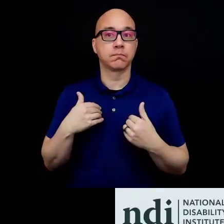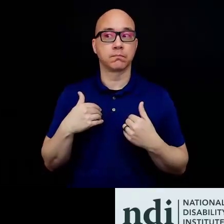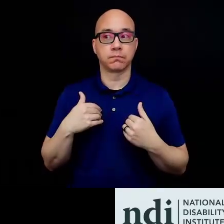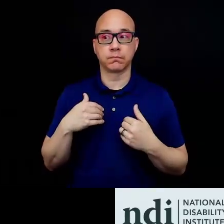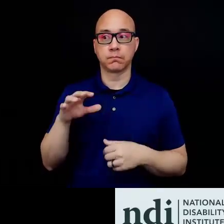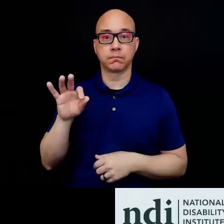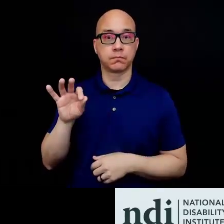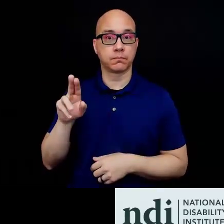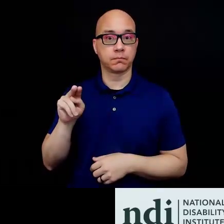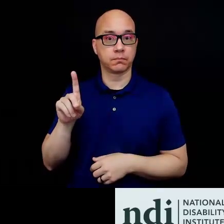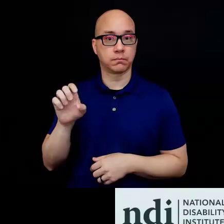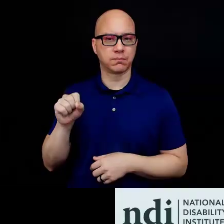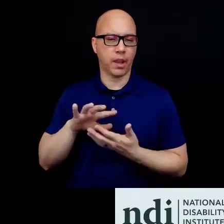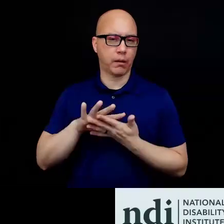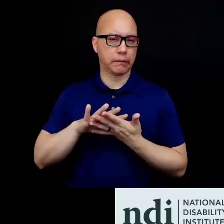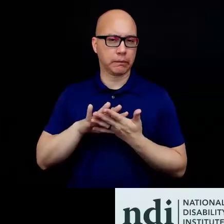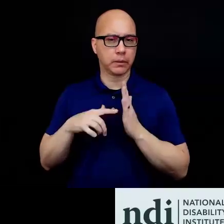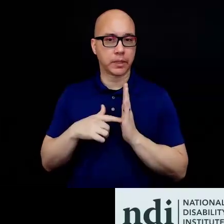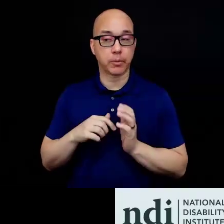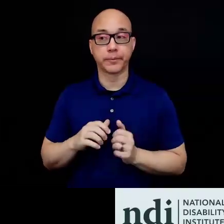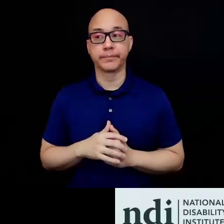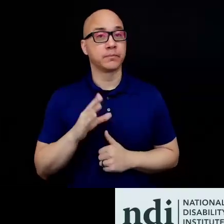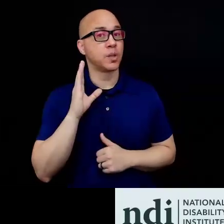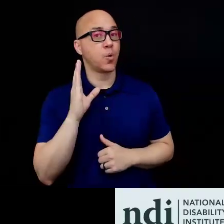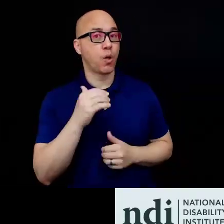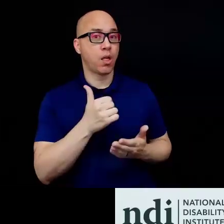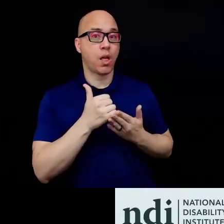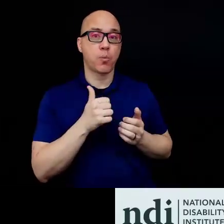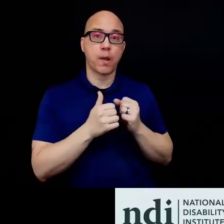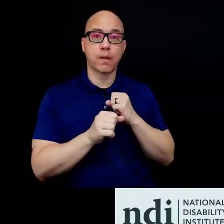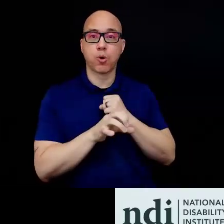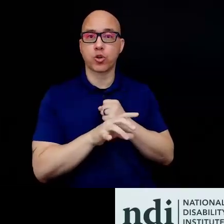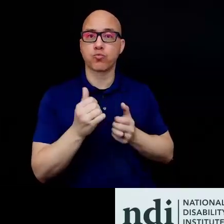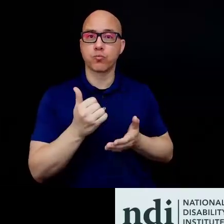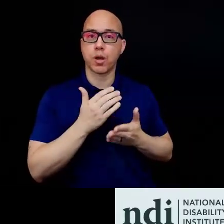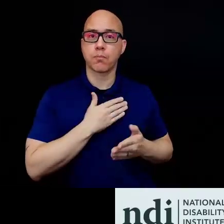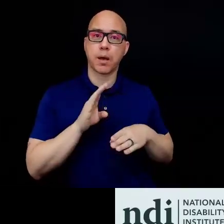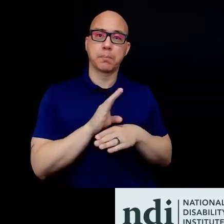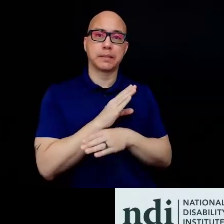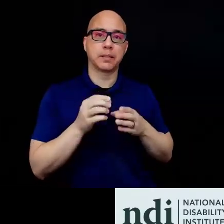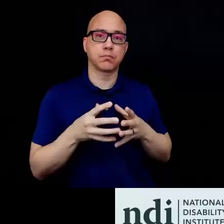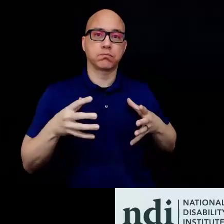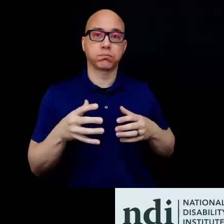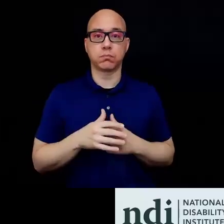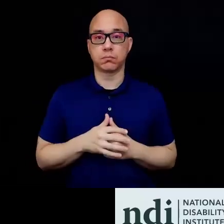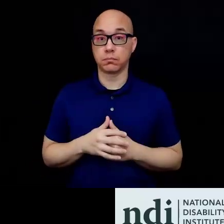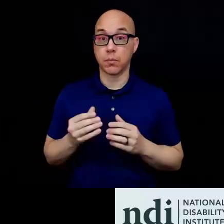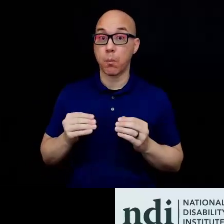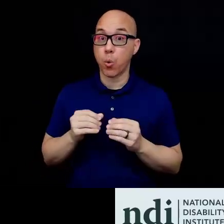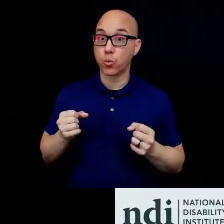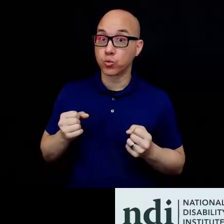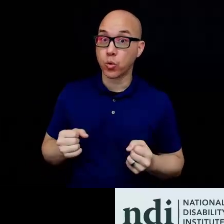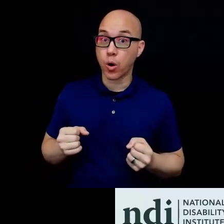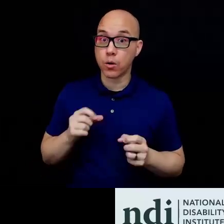vague example. The funds will help me with marketing to start or grow my business. A stronger response that we would, as